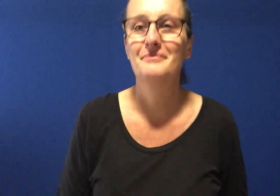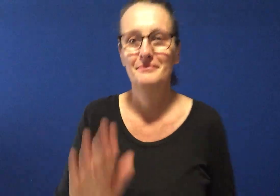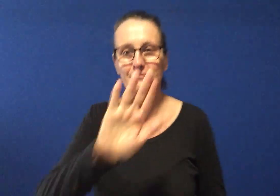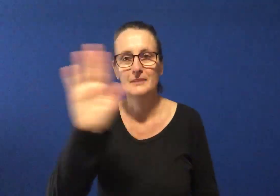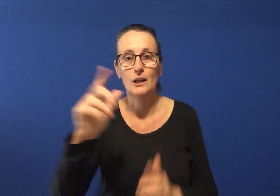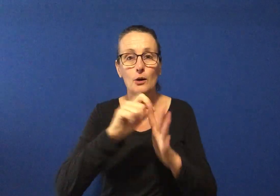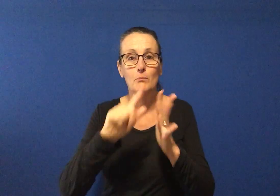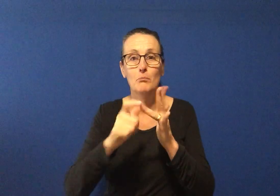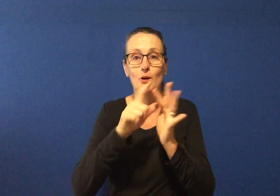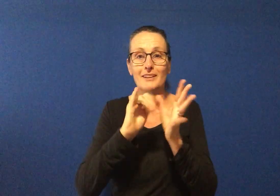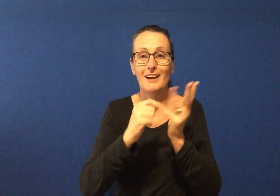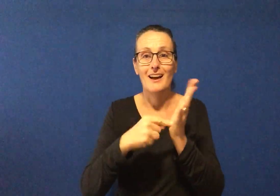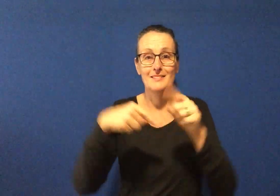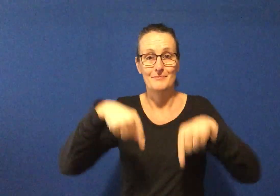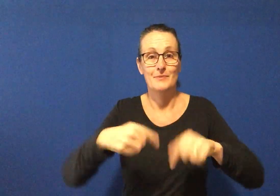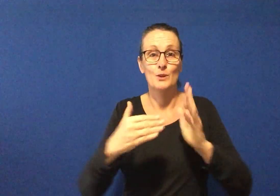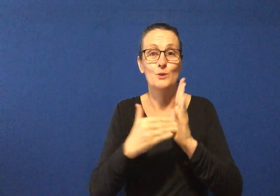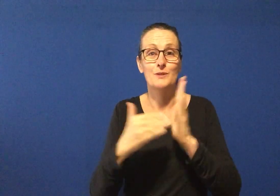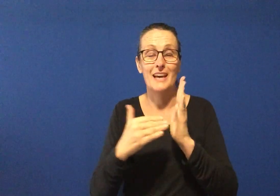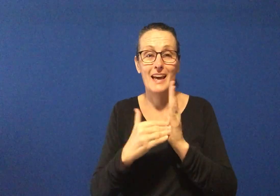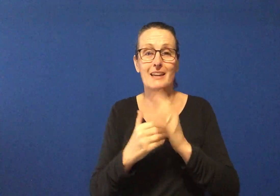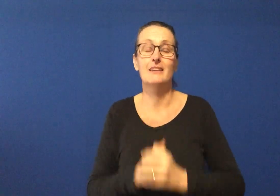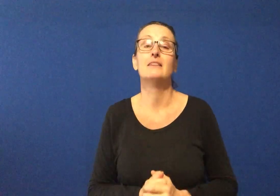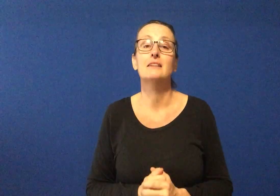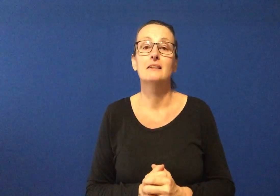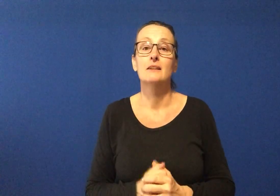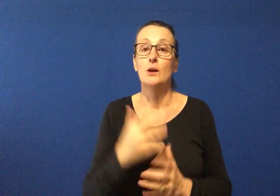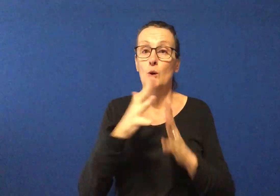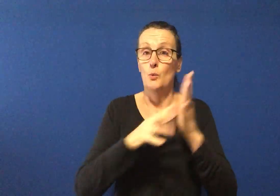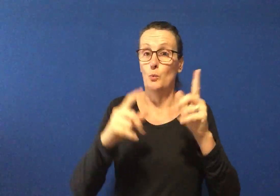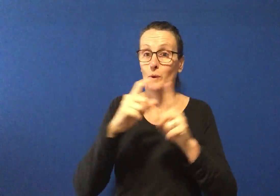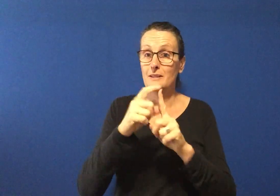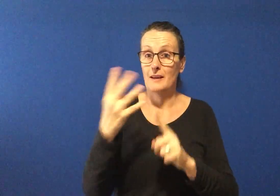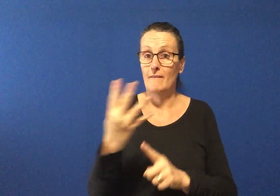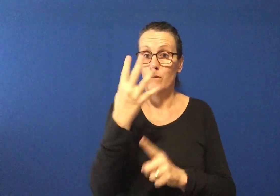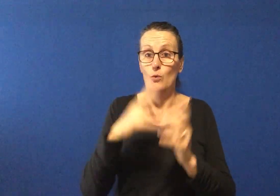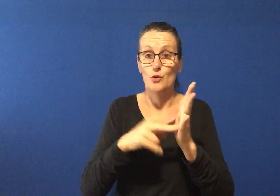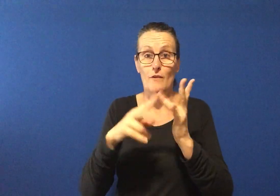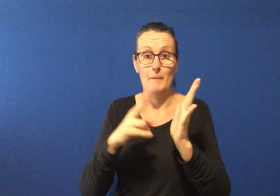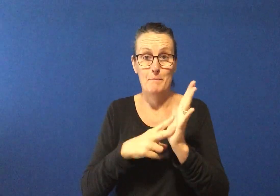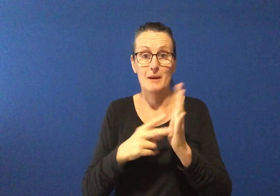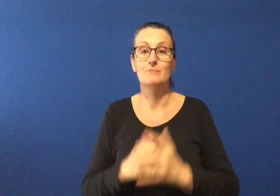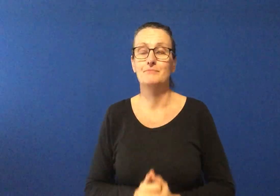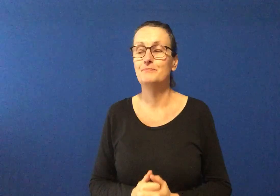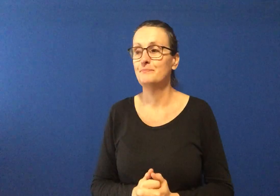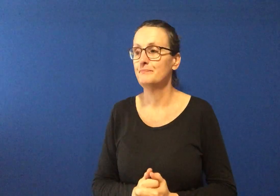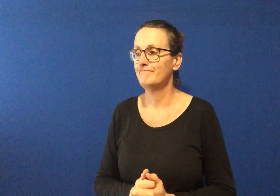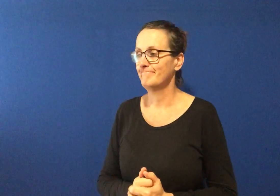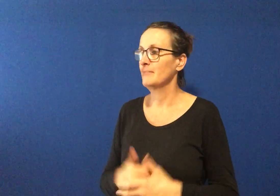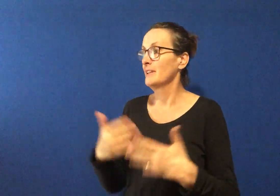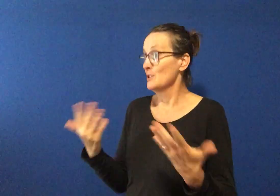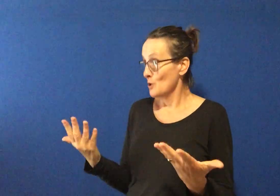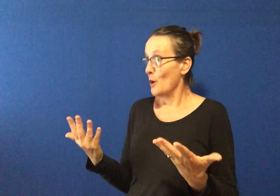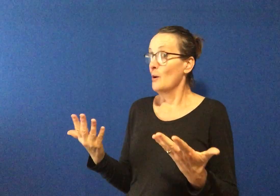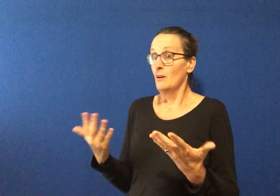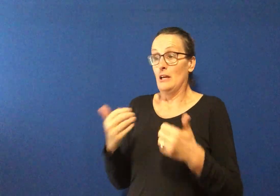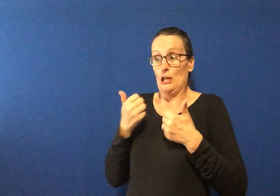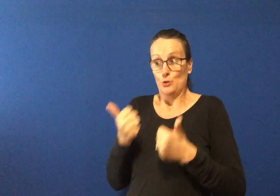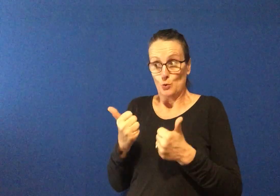Tegan Taylor. And I'm physician and journalist Dr. Norman Swan. It's Wednesday, the 4th of November. So another day, another good number of